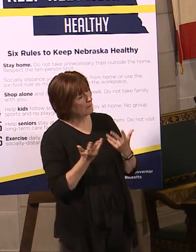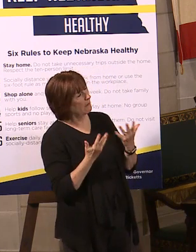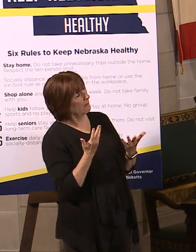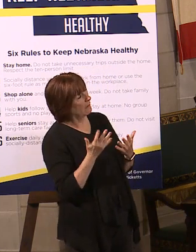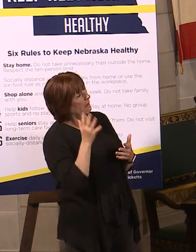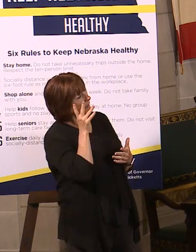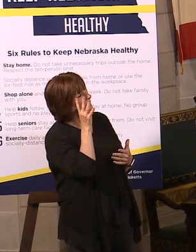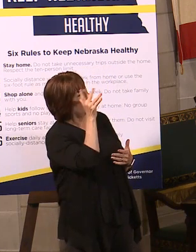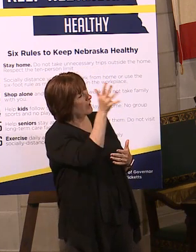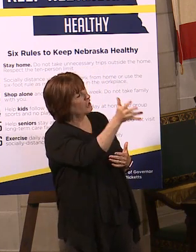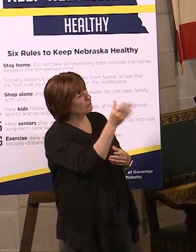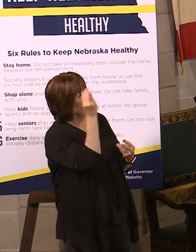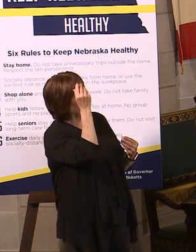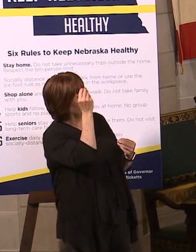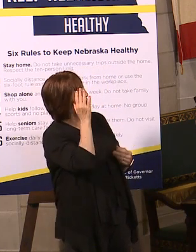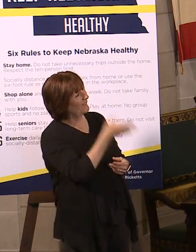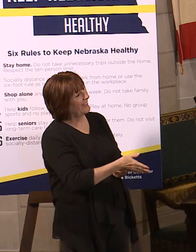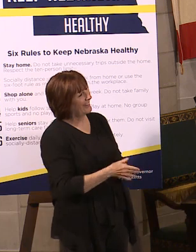Eventually it will.